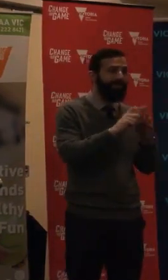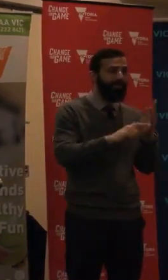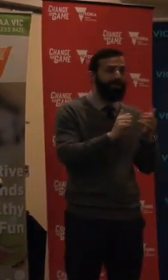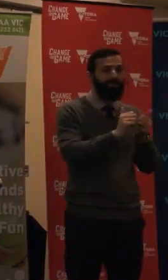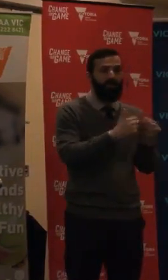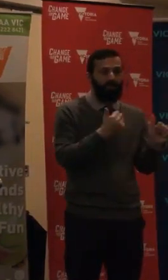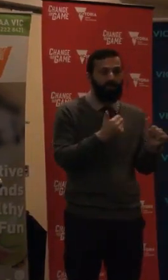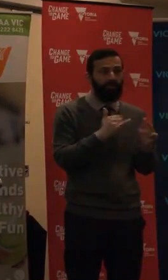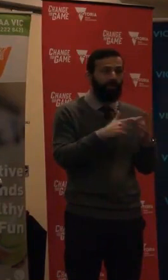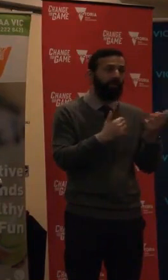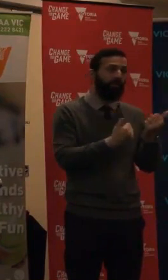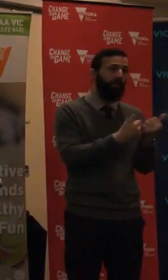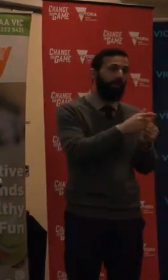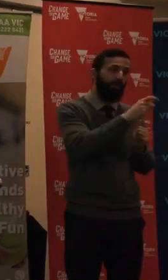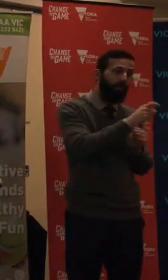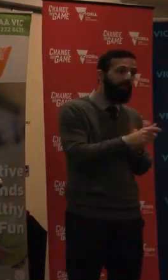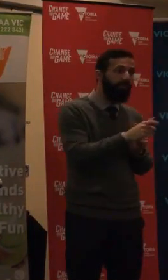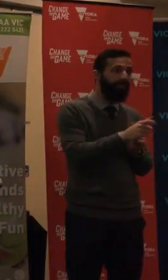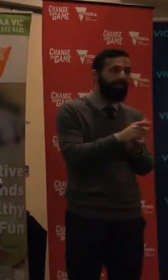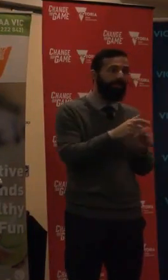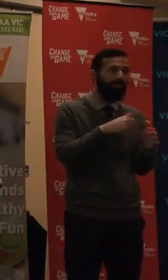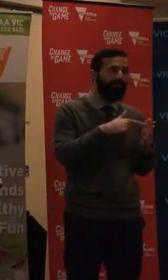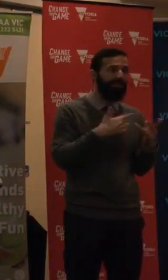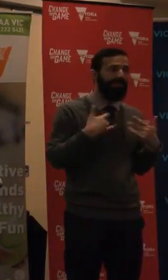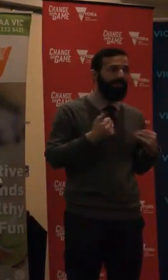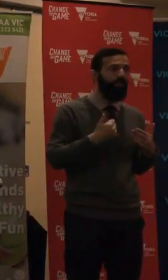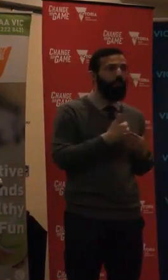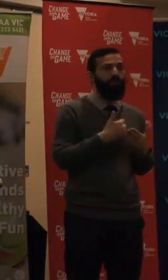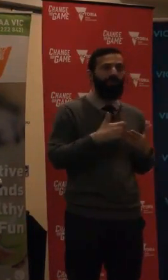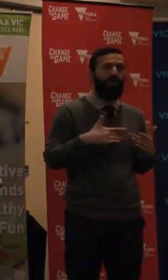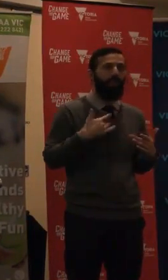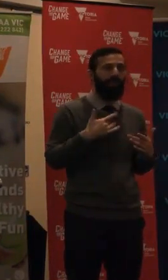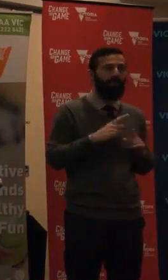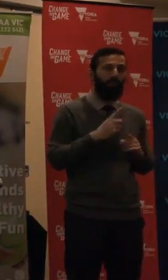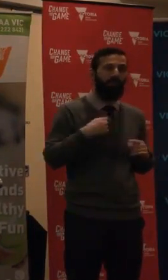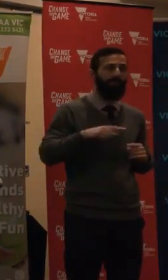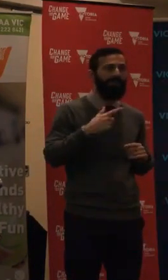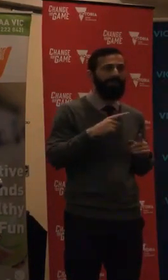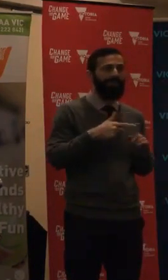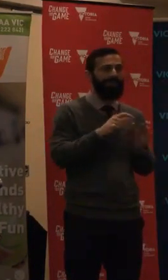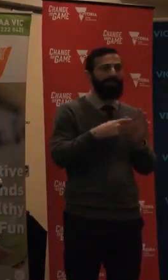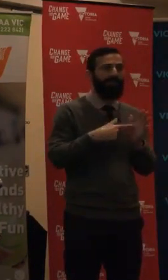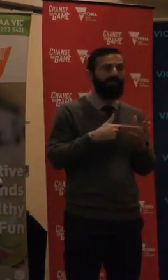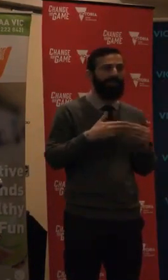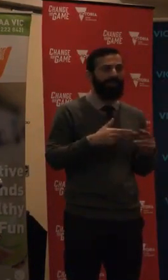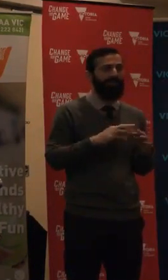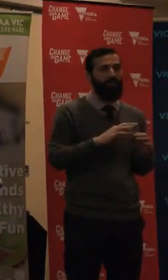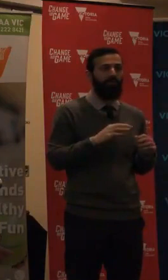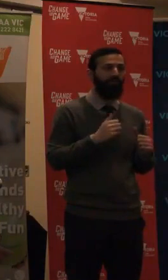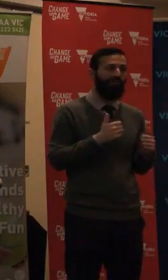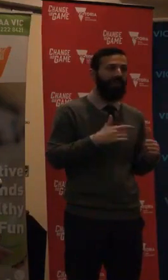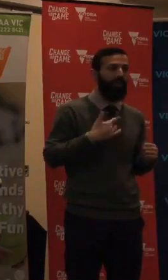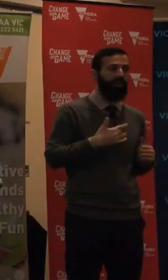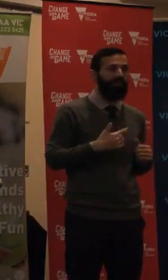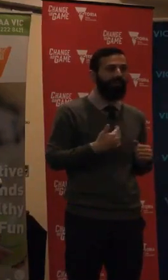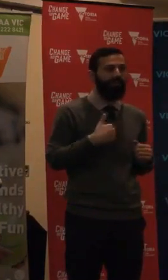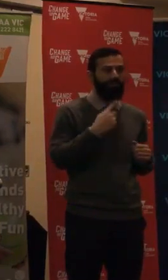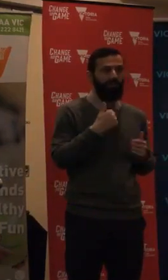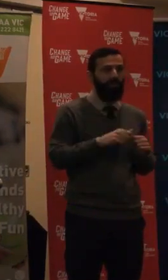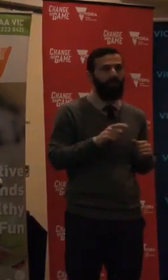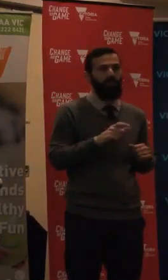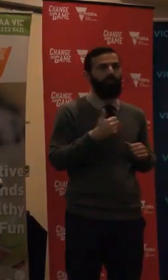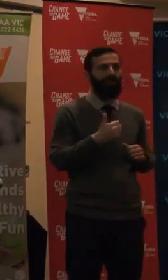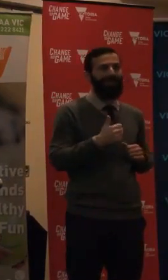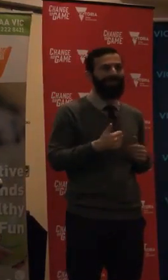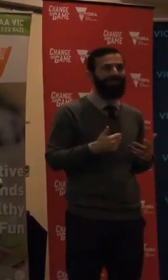so to support the person to lead at least an ordinary life, the life that all of us would expect to lead, if not a great life. Personally, I prefer to use the word great. I think